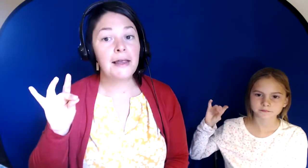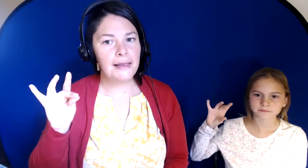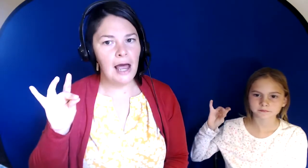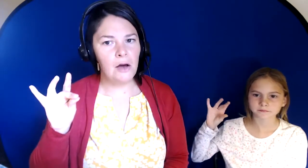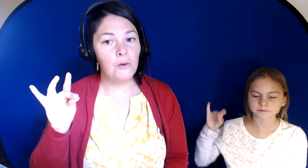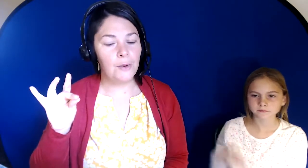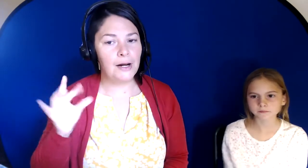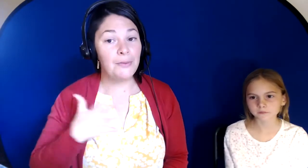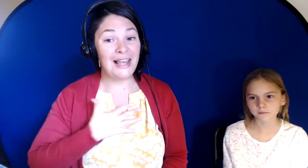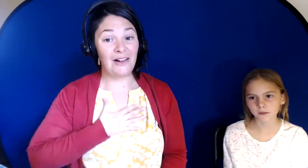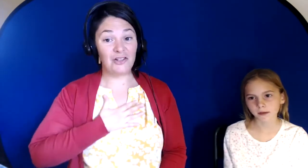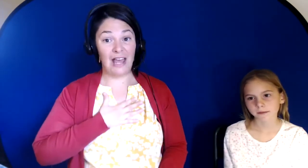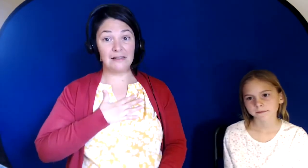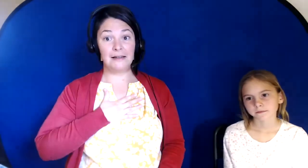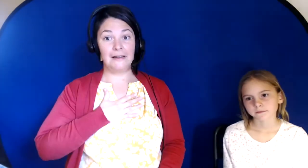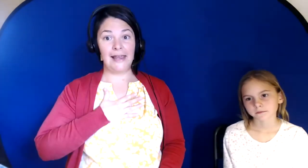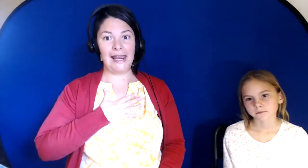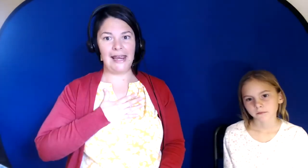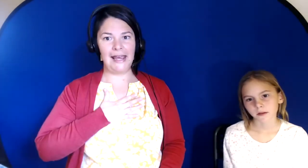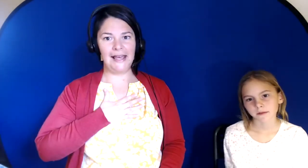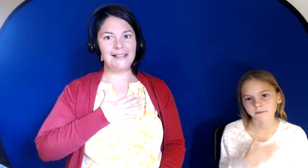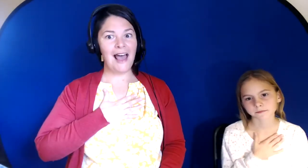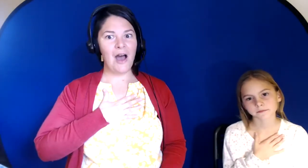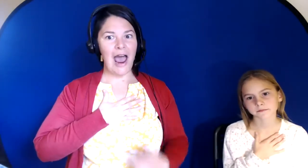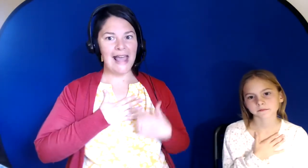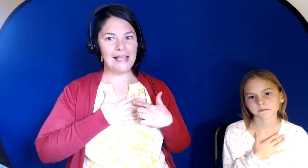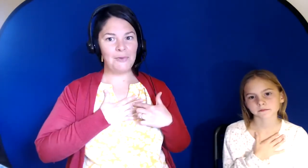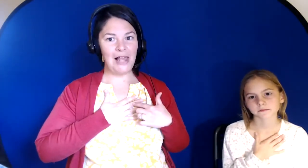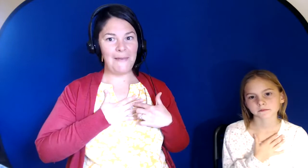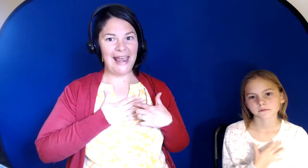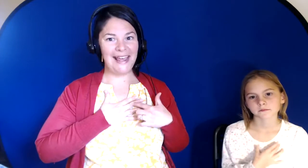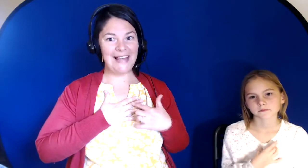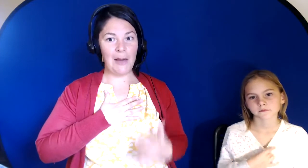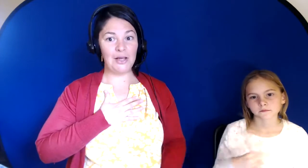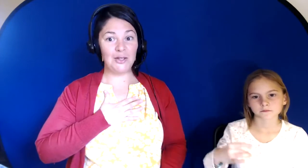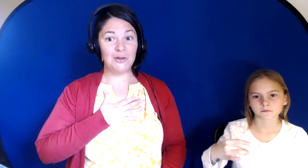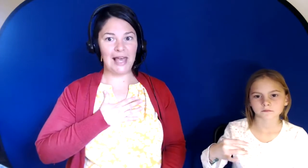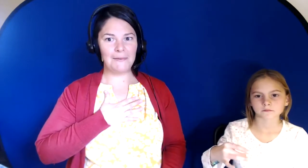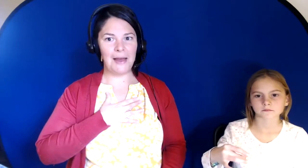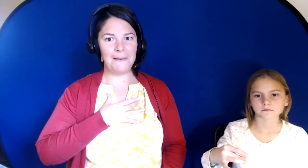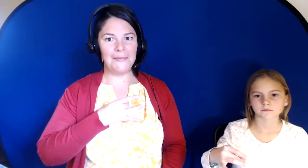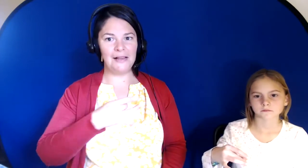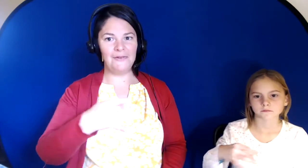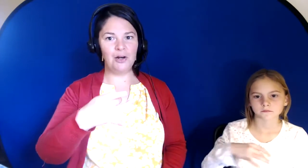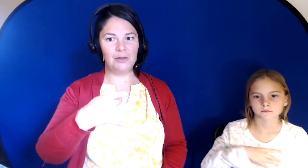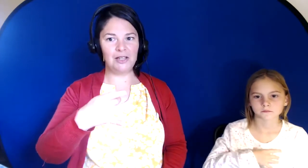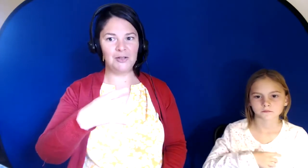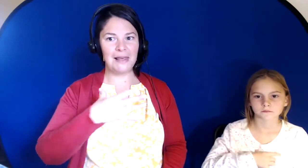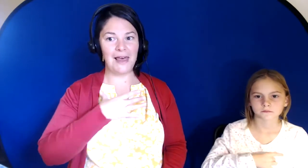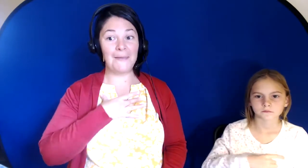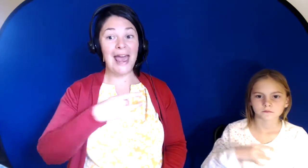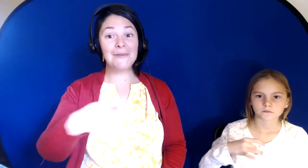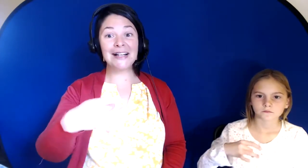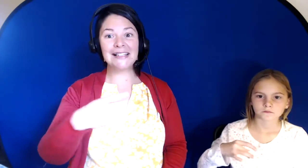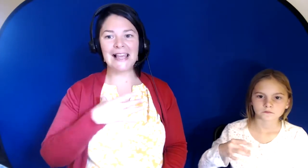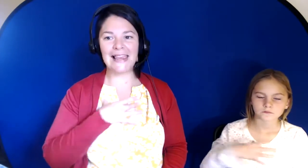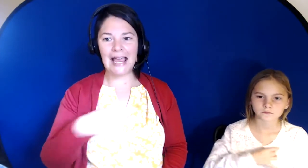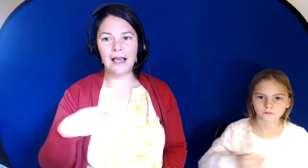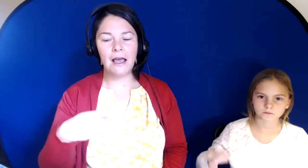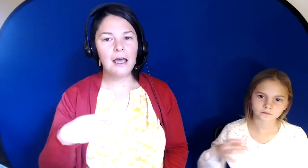Now we're going to put that on our chest. And as I pull out my hand, I'm going to do that. My middle finger will touch my thumb. And we're going to say like. But it